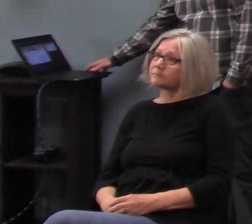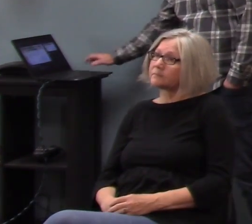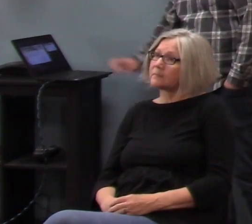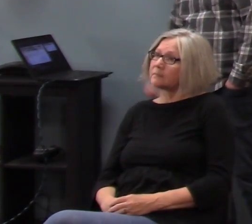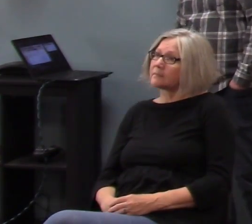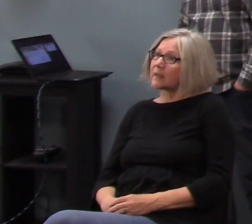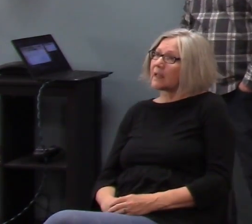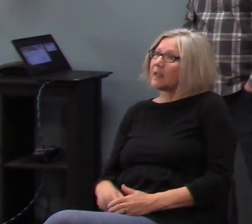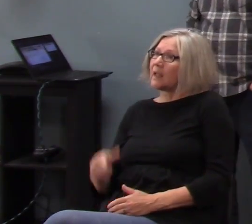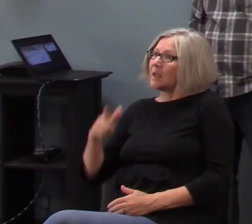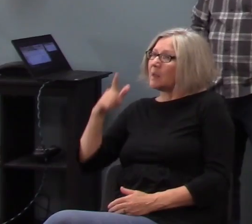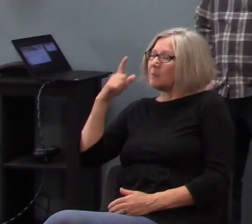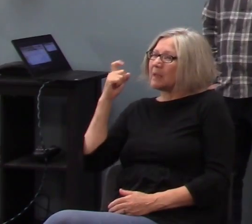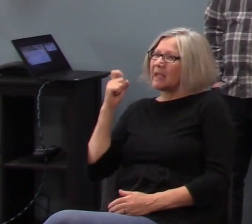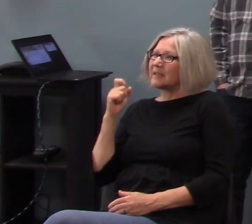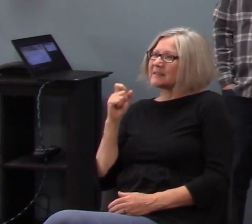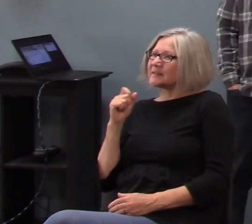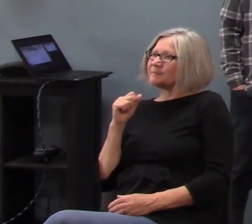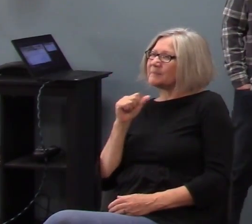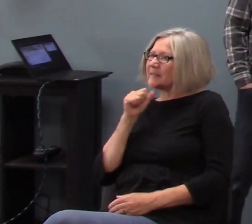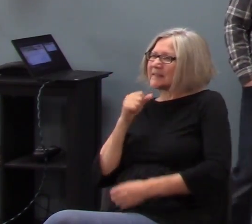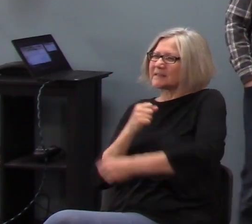undercuts the foundation